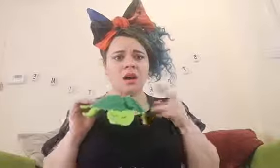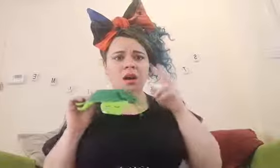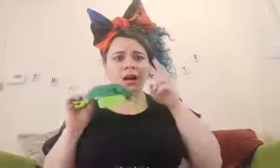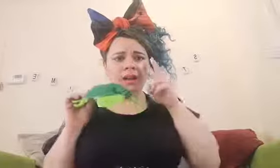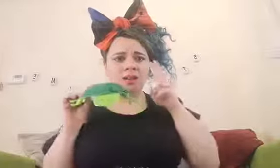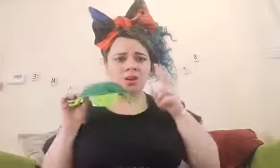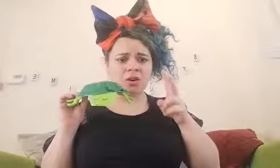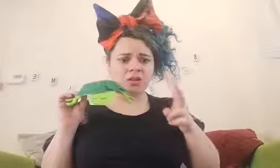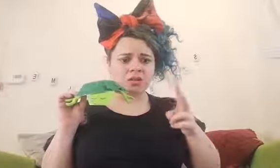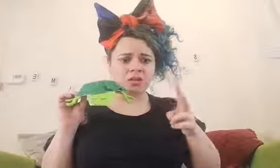and he looked,